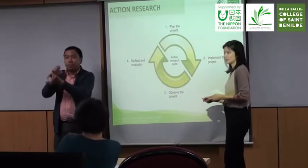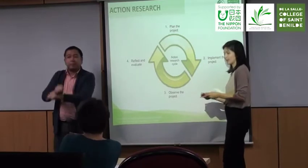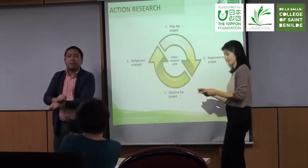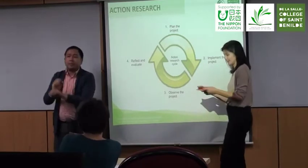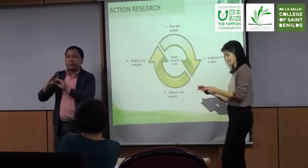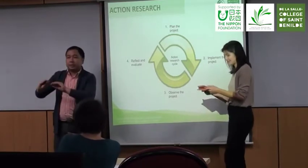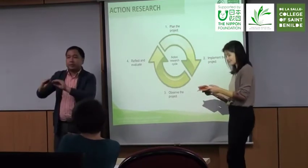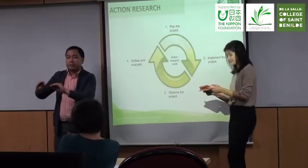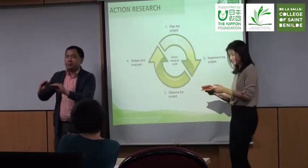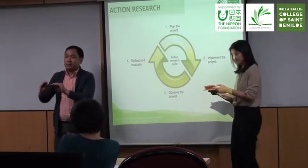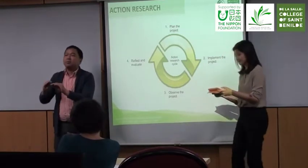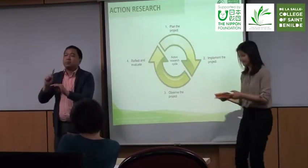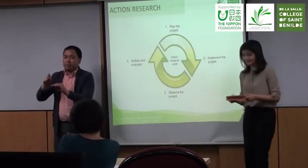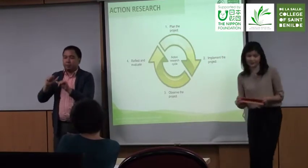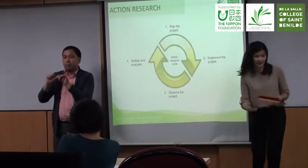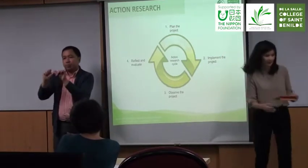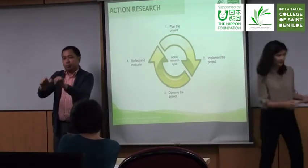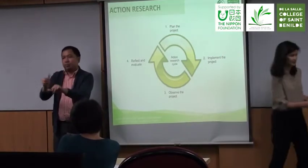do it.